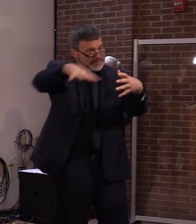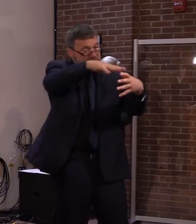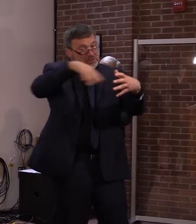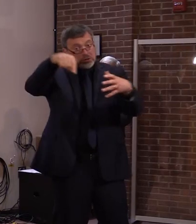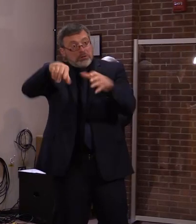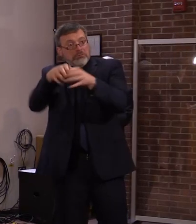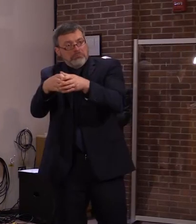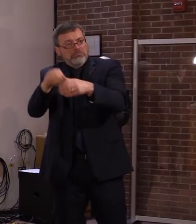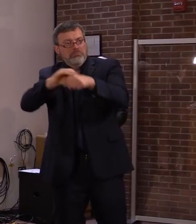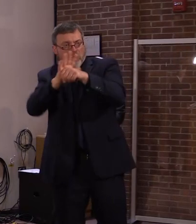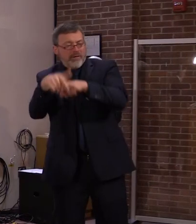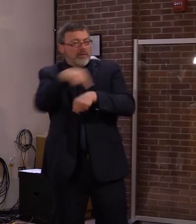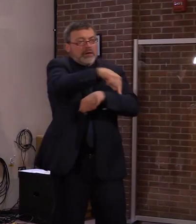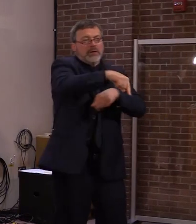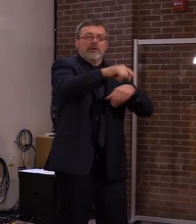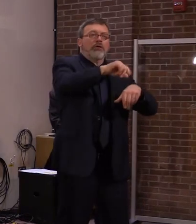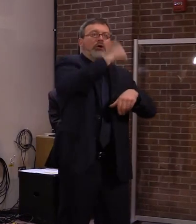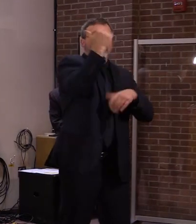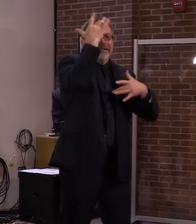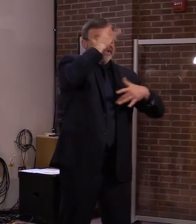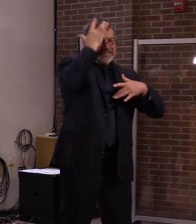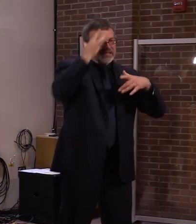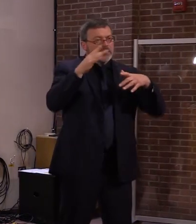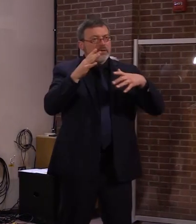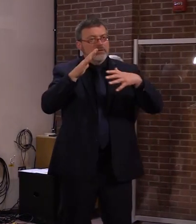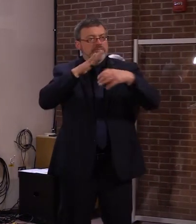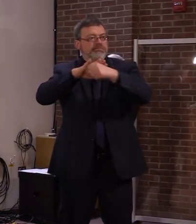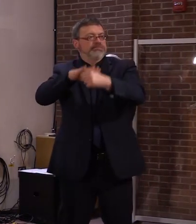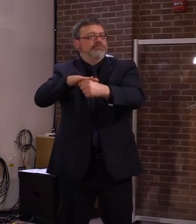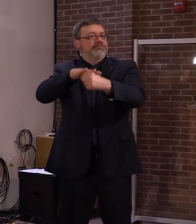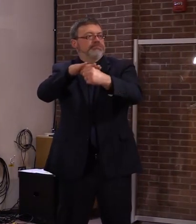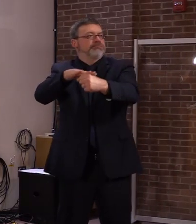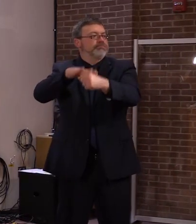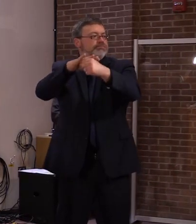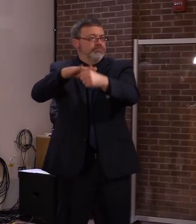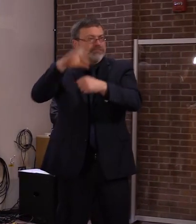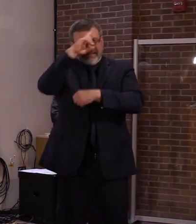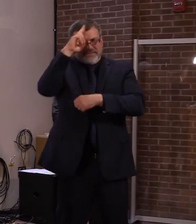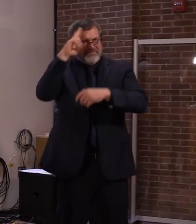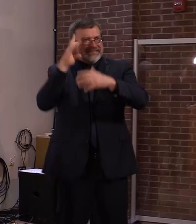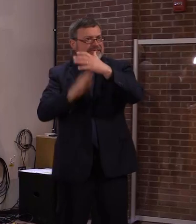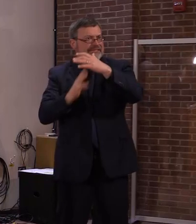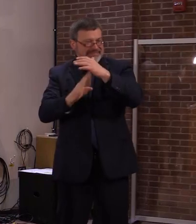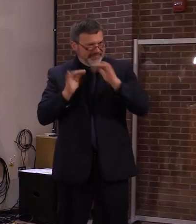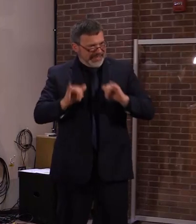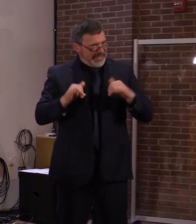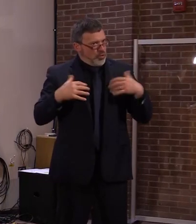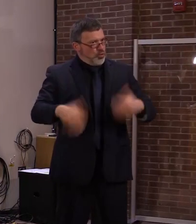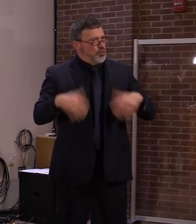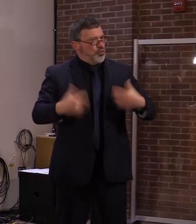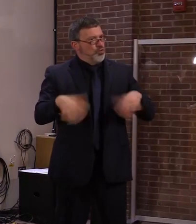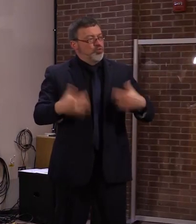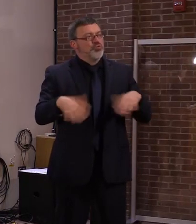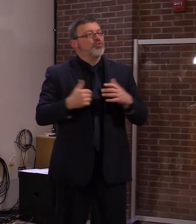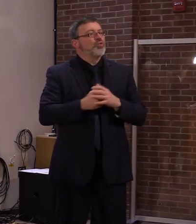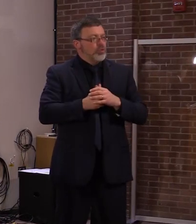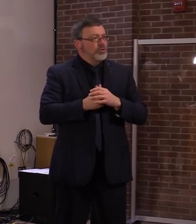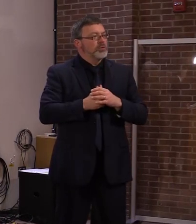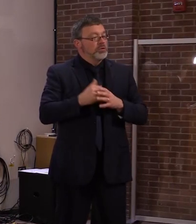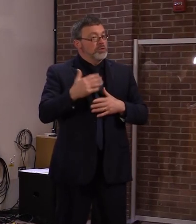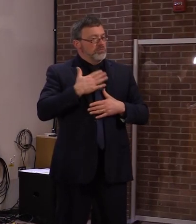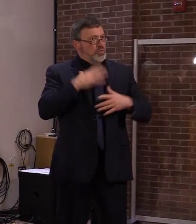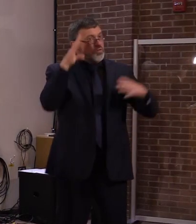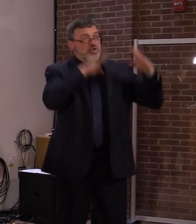to COVID. The reality is, our biggest concern at this point is our